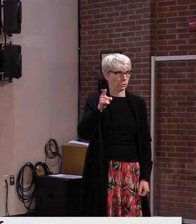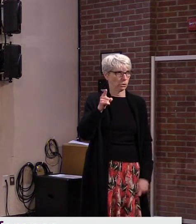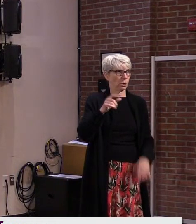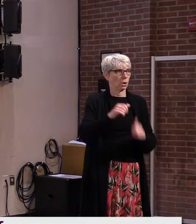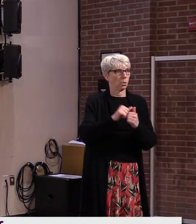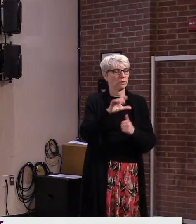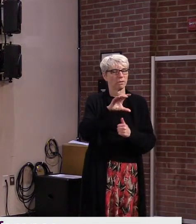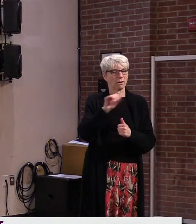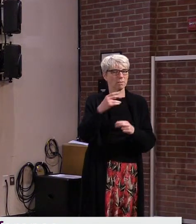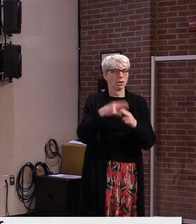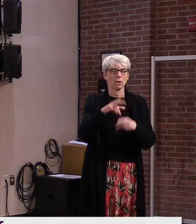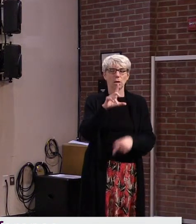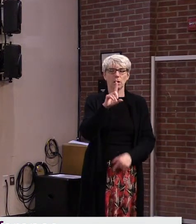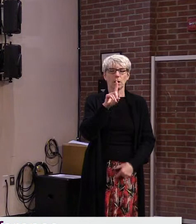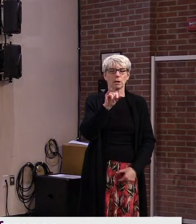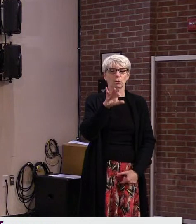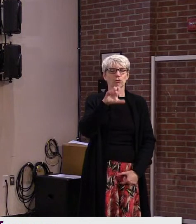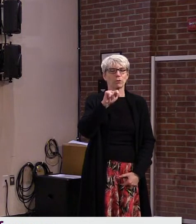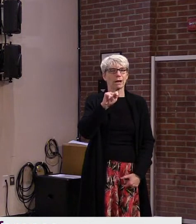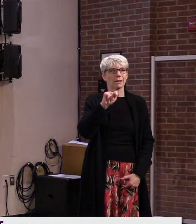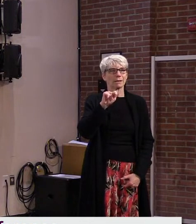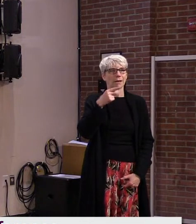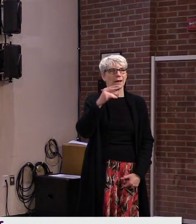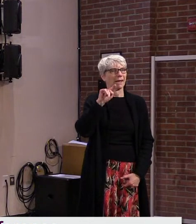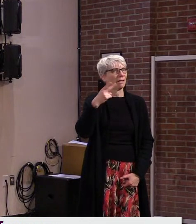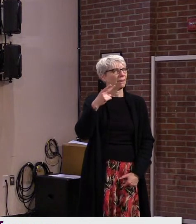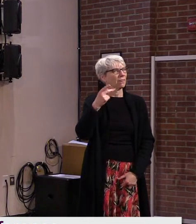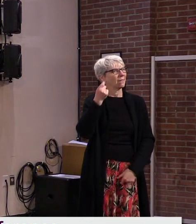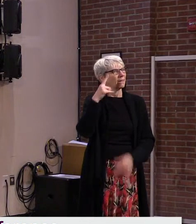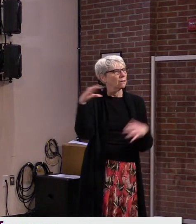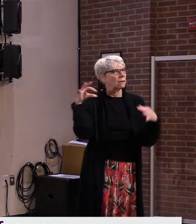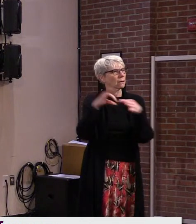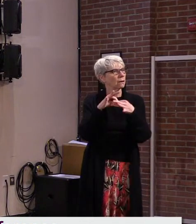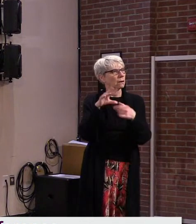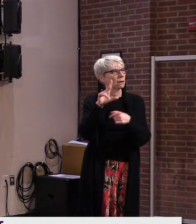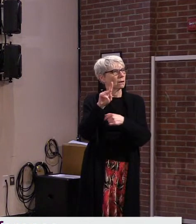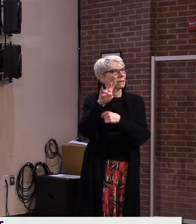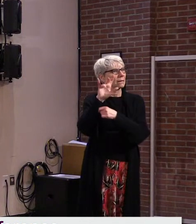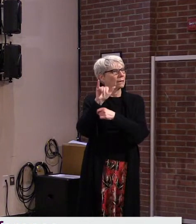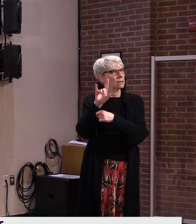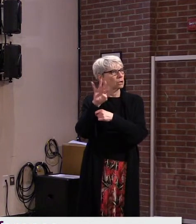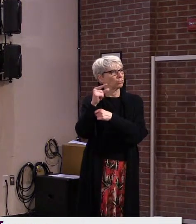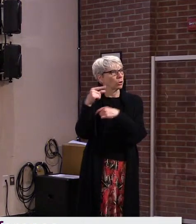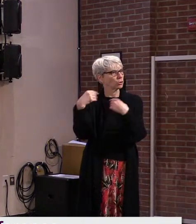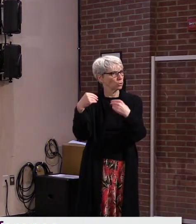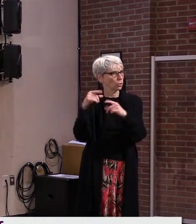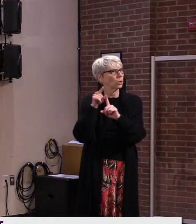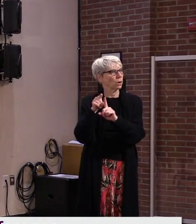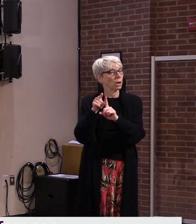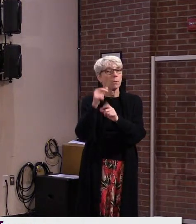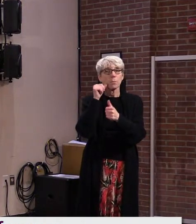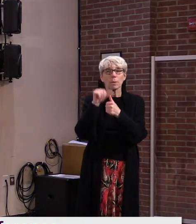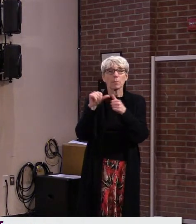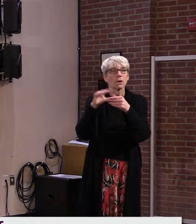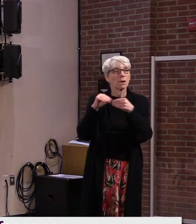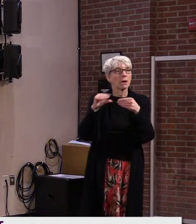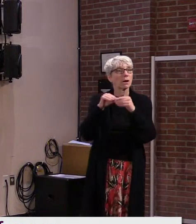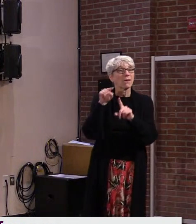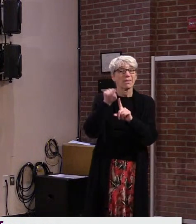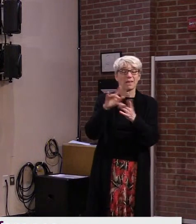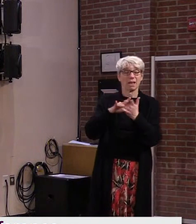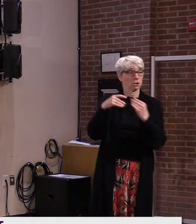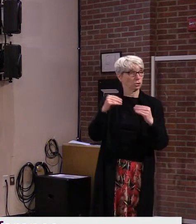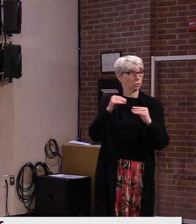That's the Kinney's pharmacies. As I've said on before, the pharmacy program